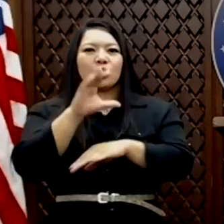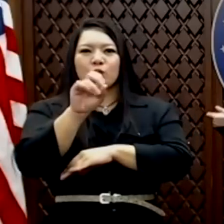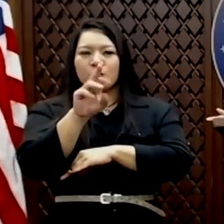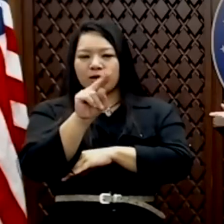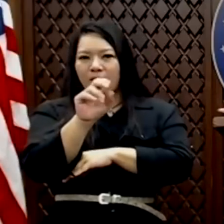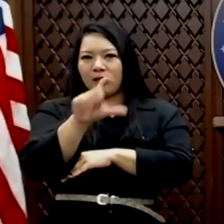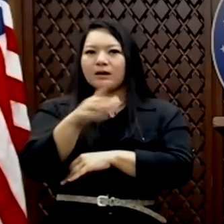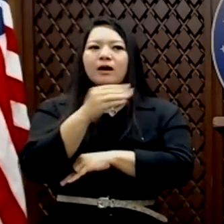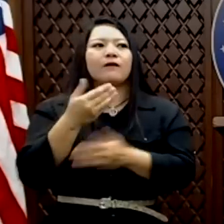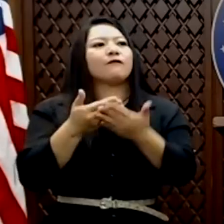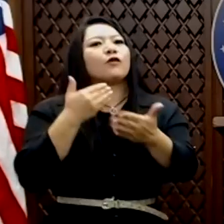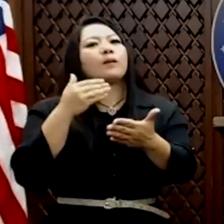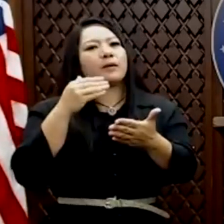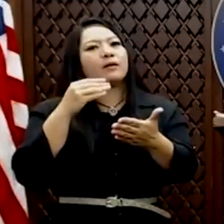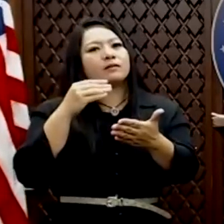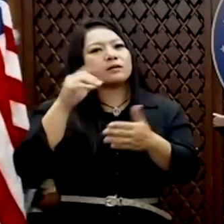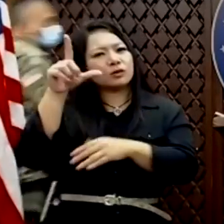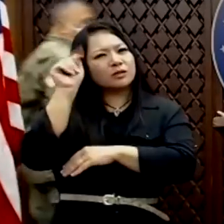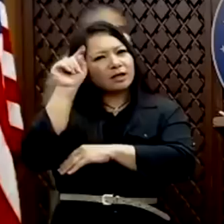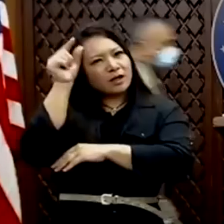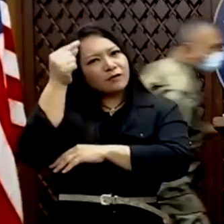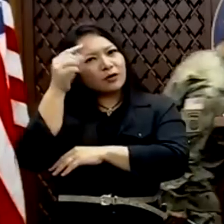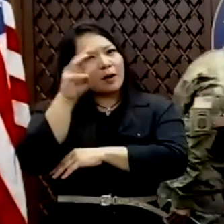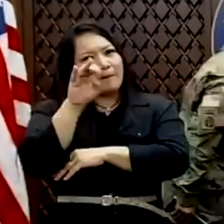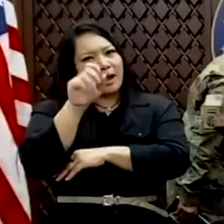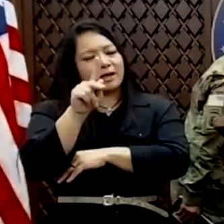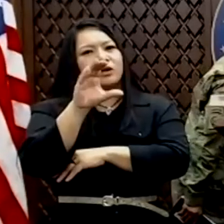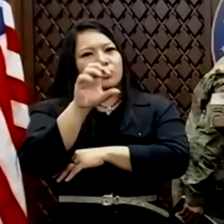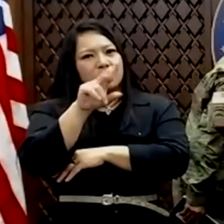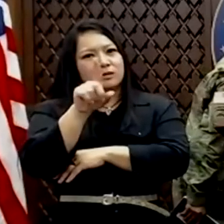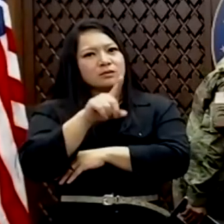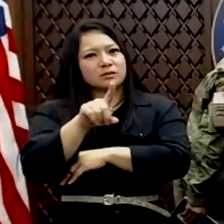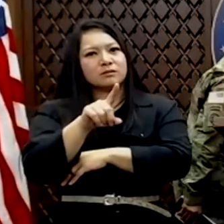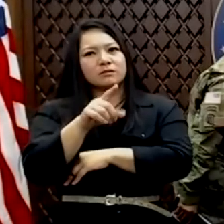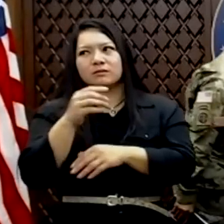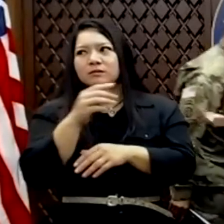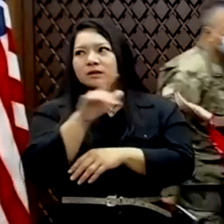former Lieutenant Governor Mike Cruz. These are the guys that I have.